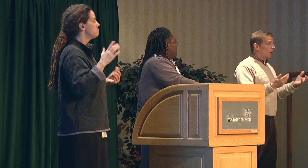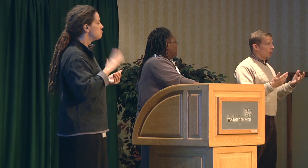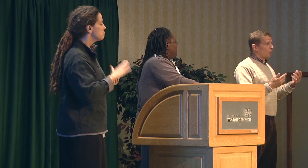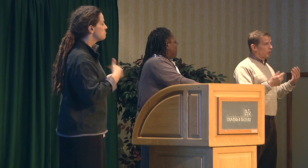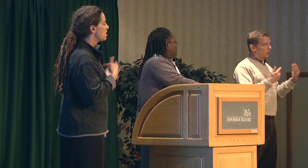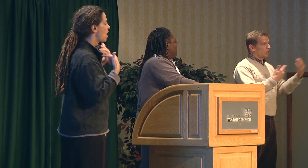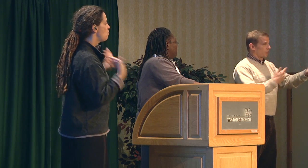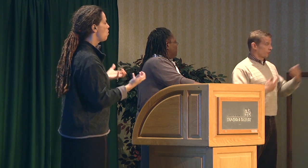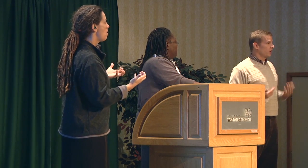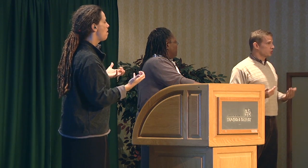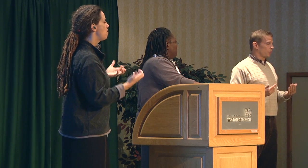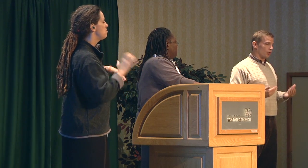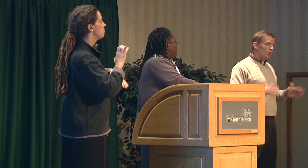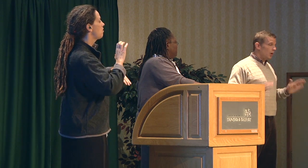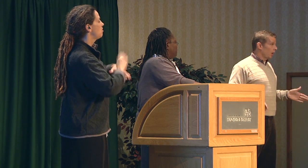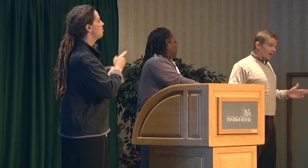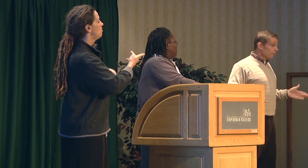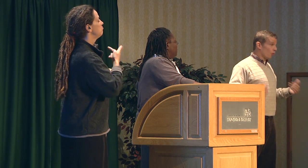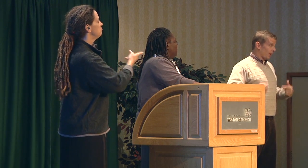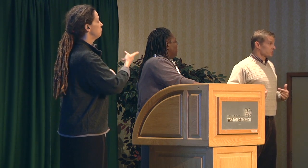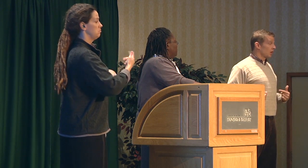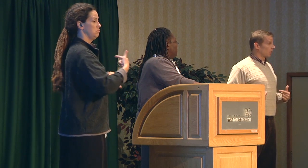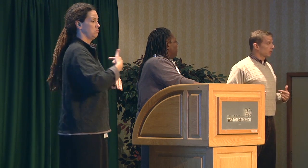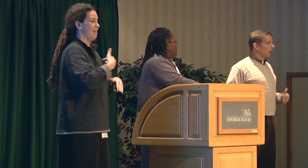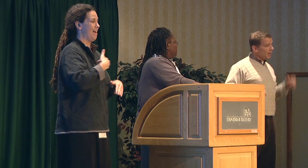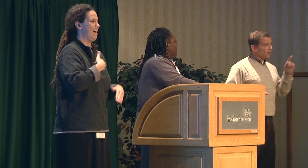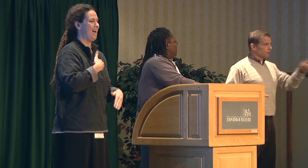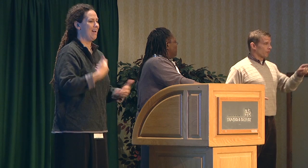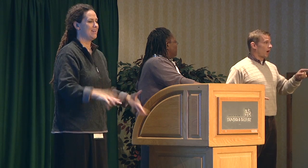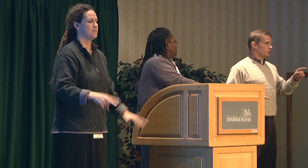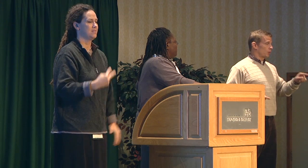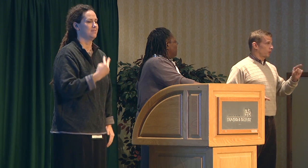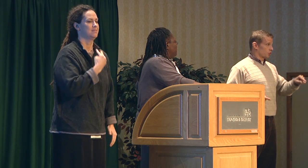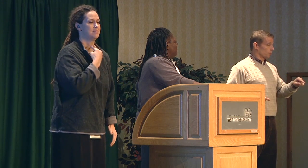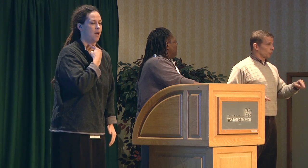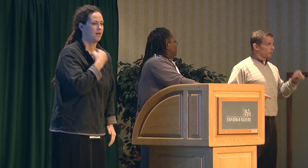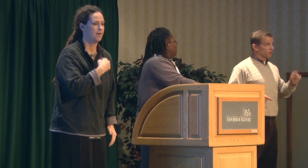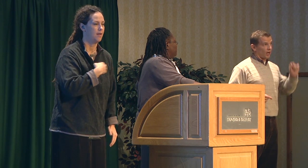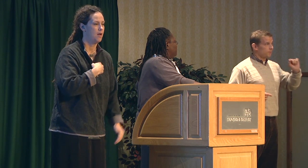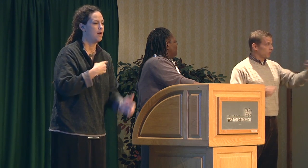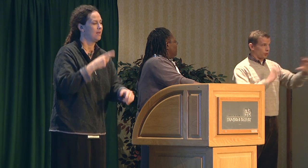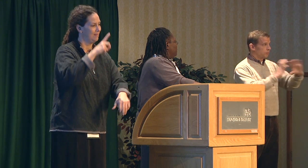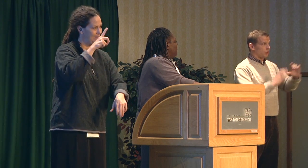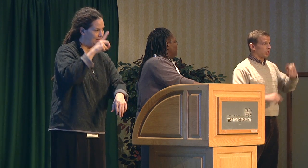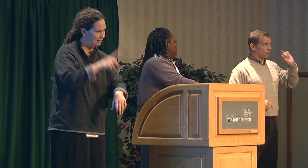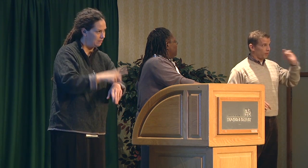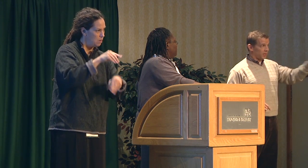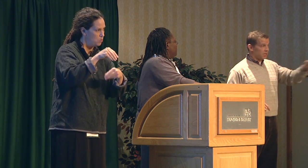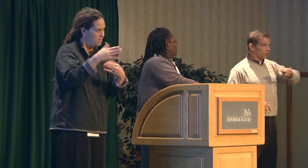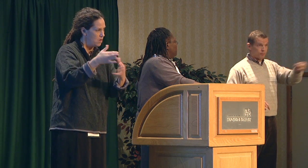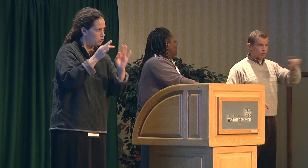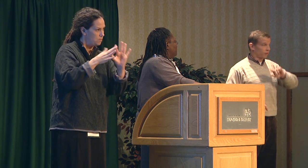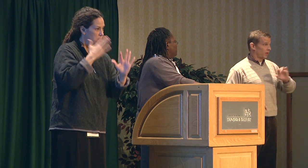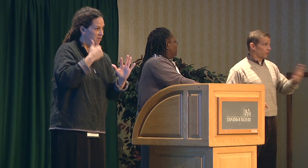know, I want a consultation with you. At that point, I'm stuck. I have to provide you with an interpreter because I can be able to communicate with